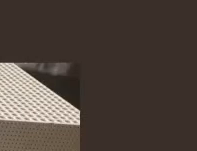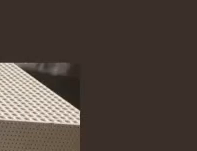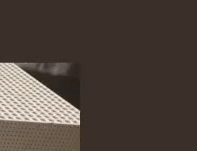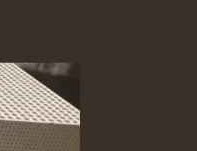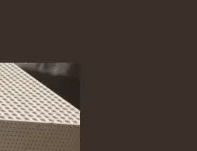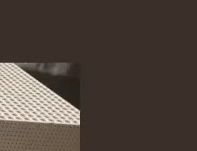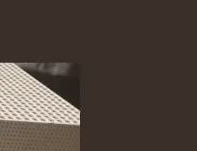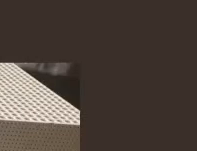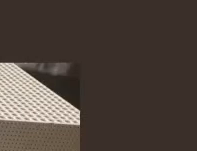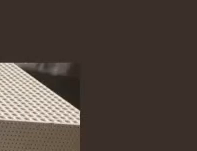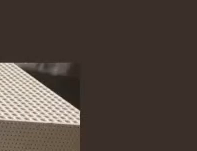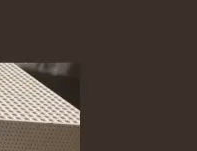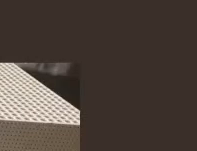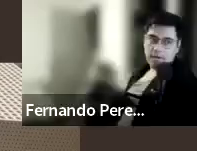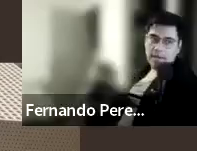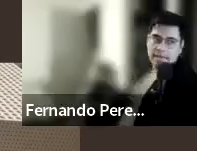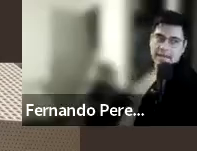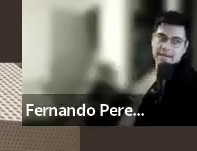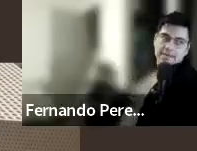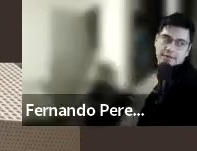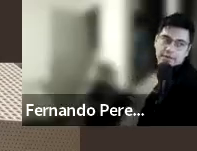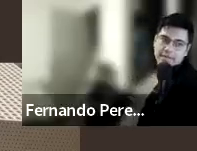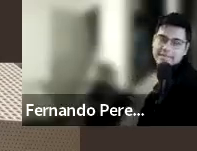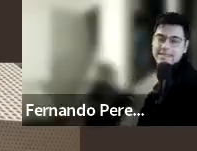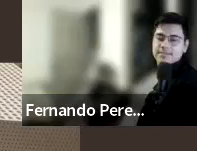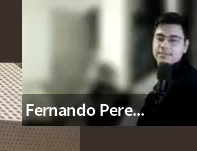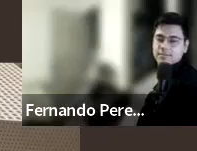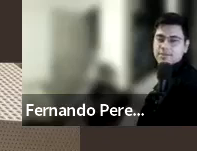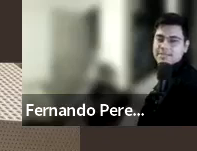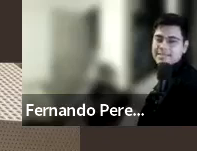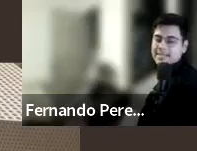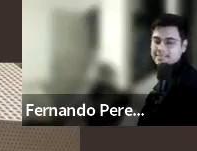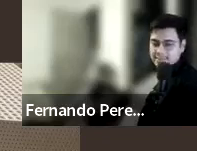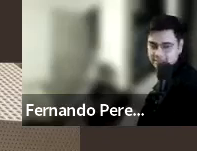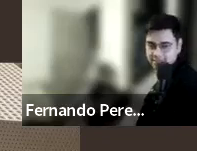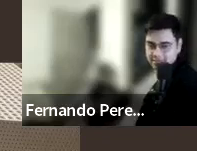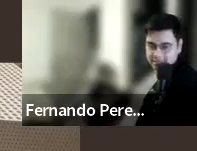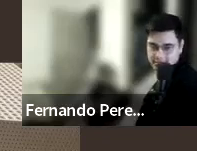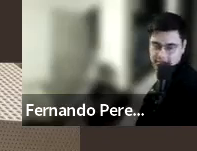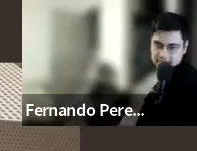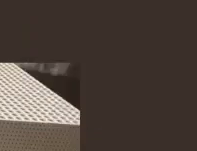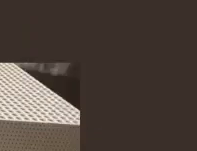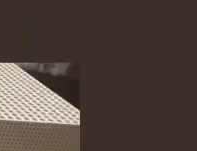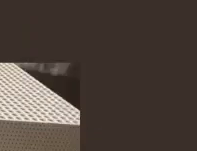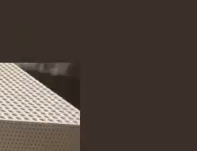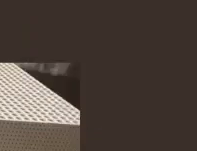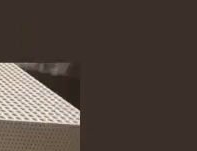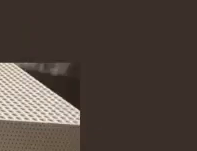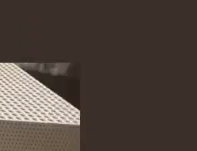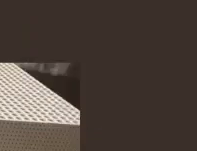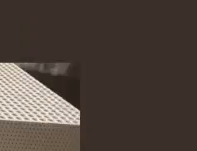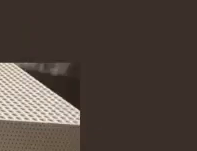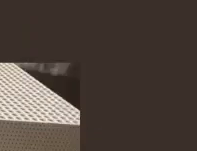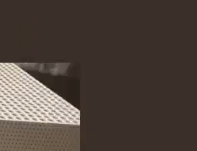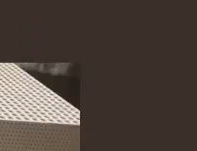Exactly. Now, Amber, for you is this or for you is that? Ah, Alexa, Listens.